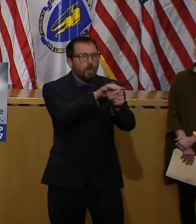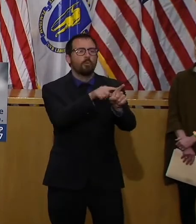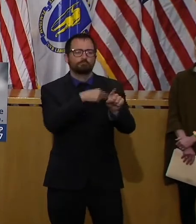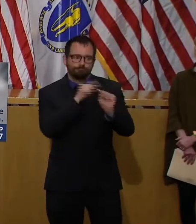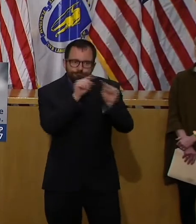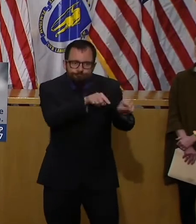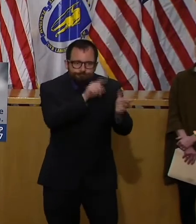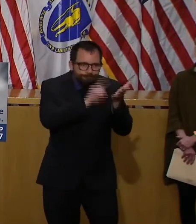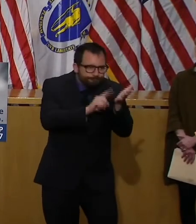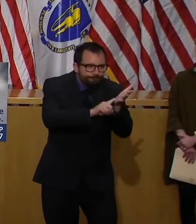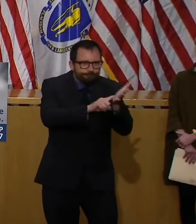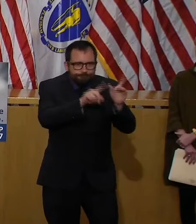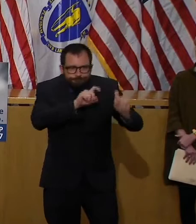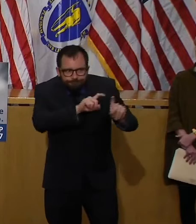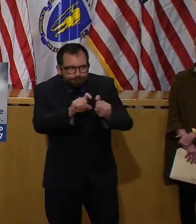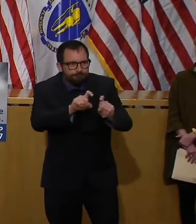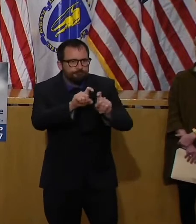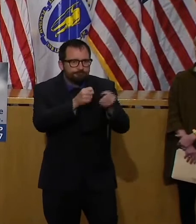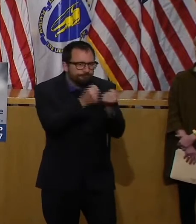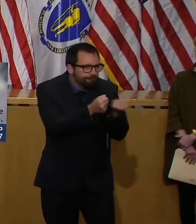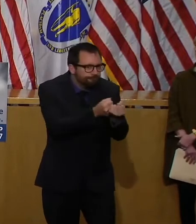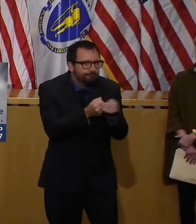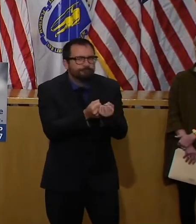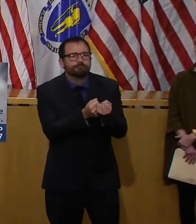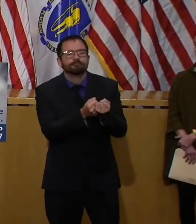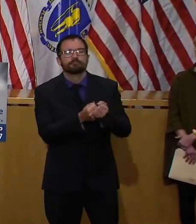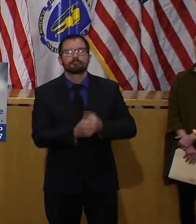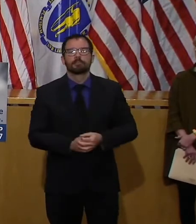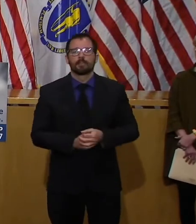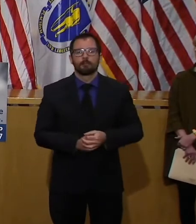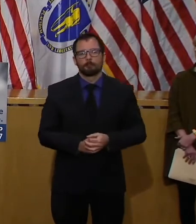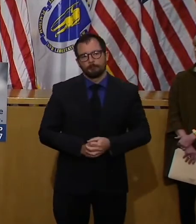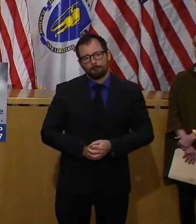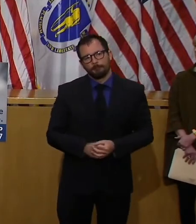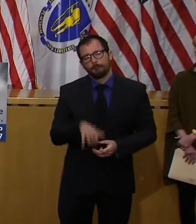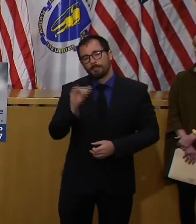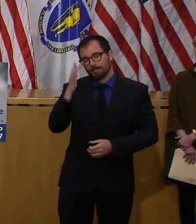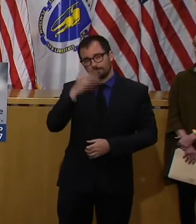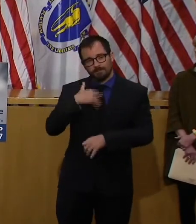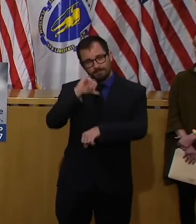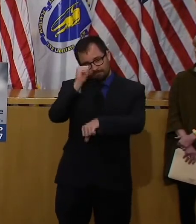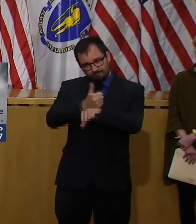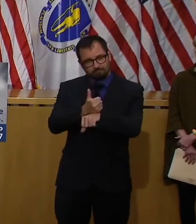been testing in healthcare facilities and long-term care facilities.